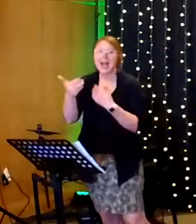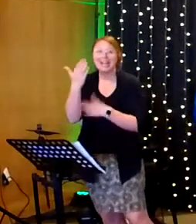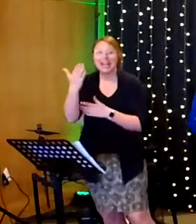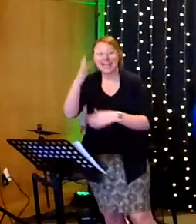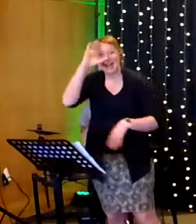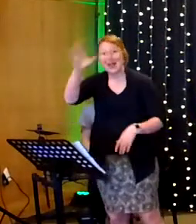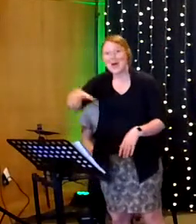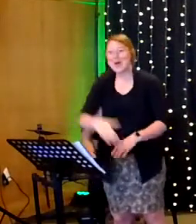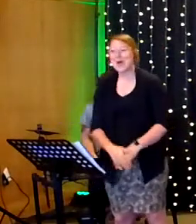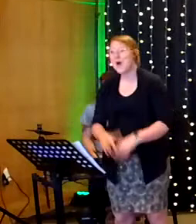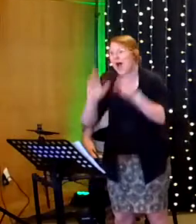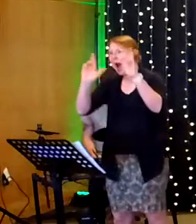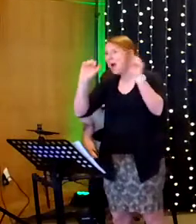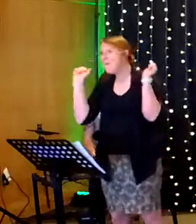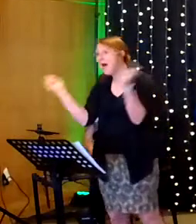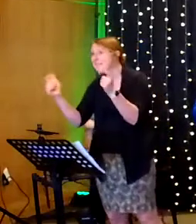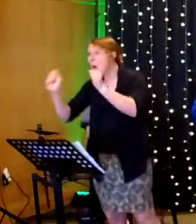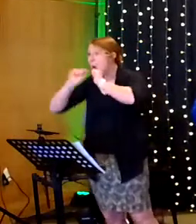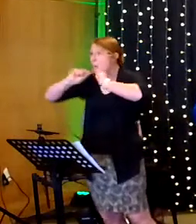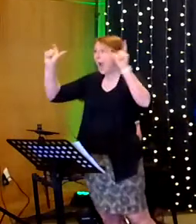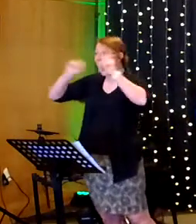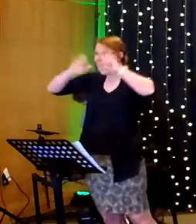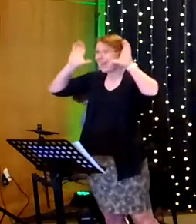hope everybody is awake and full of energy.